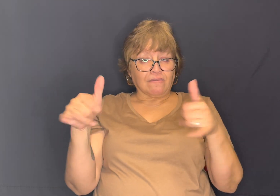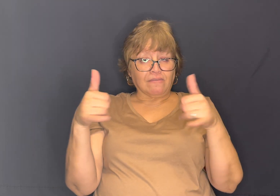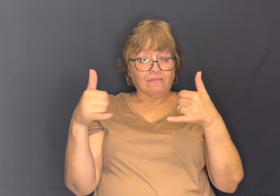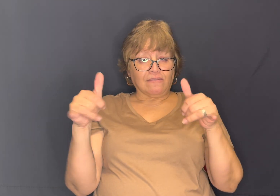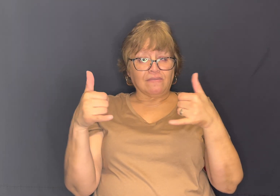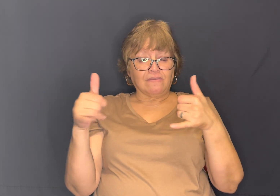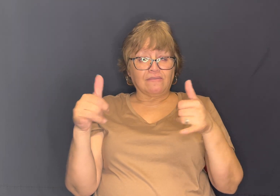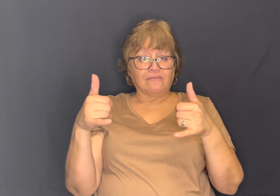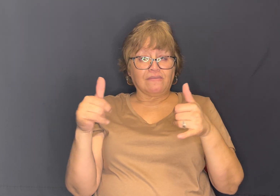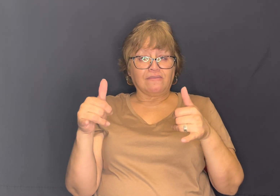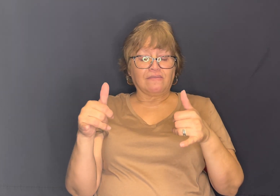Play.